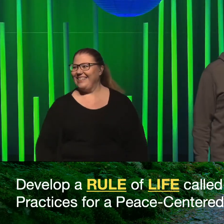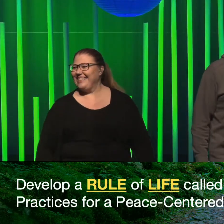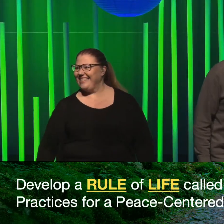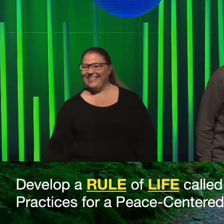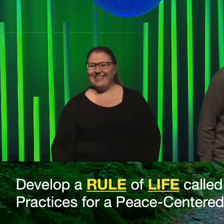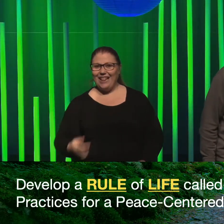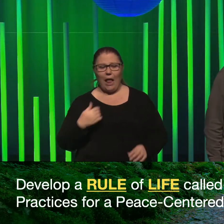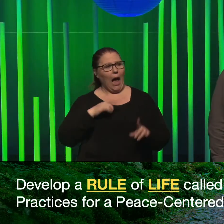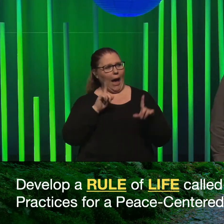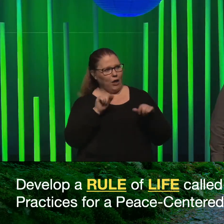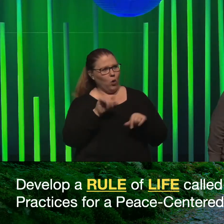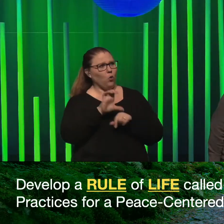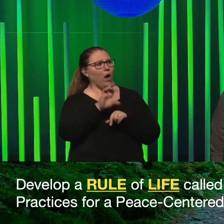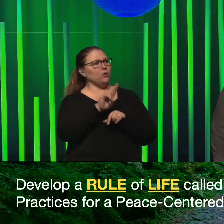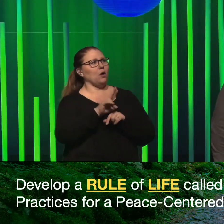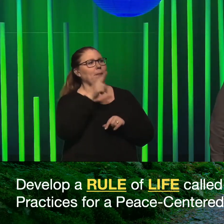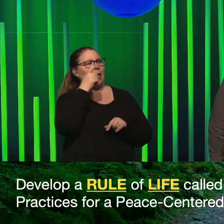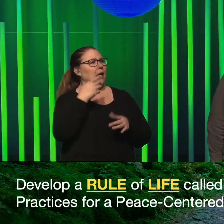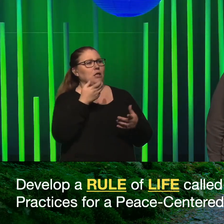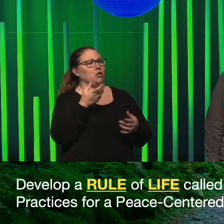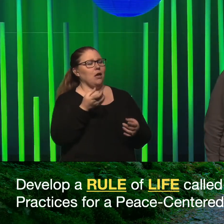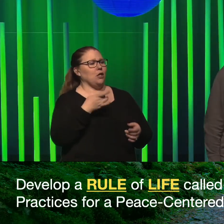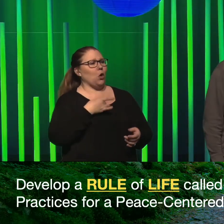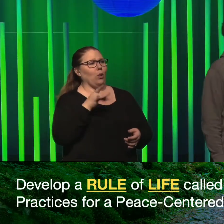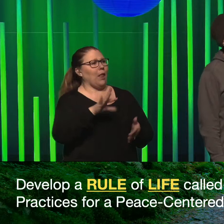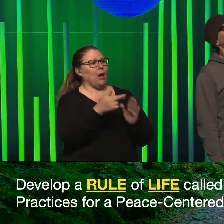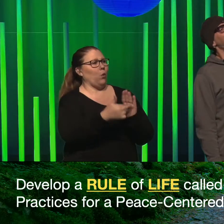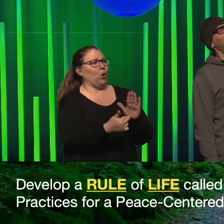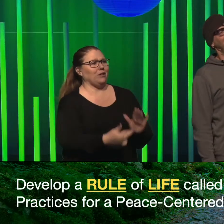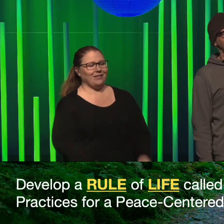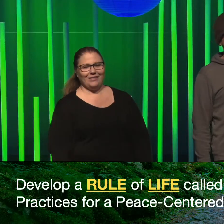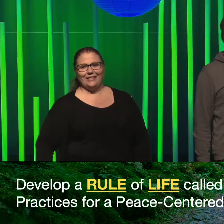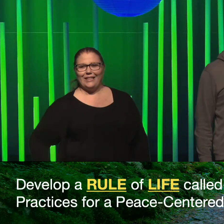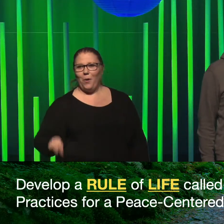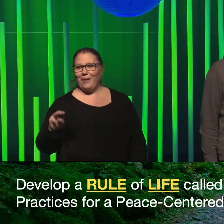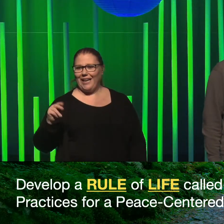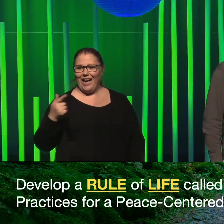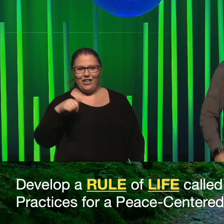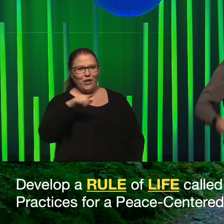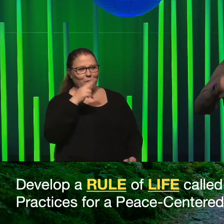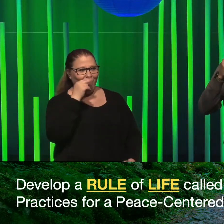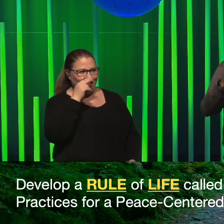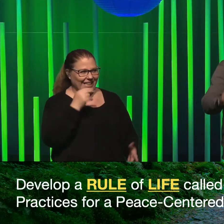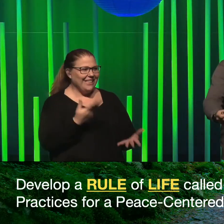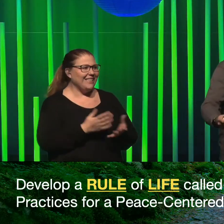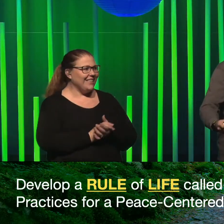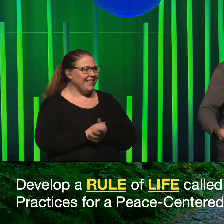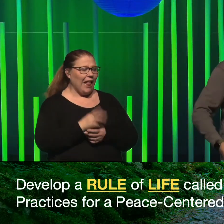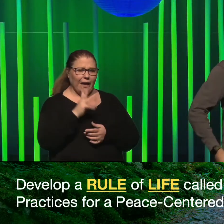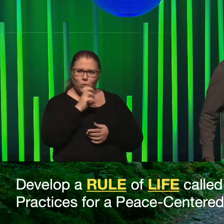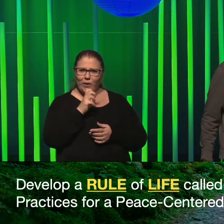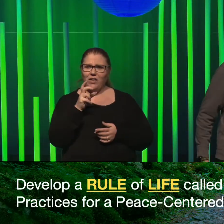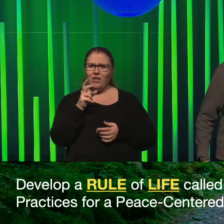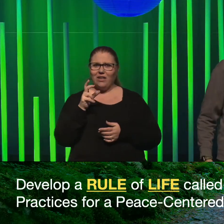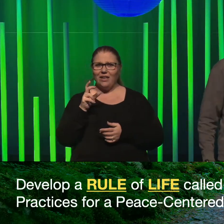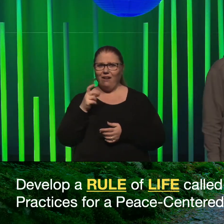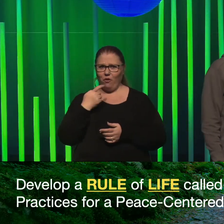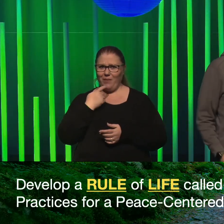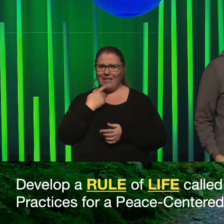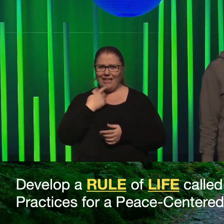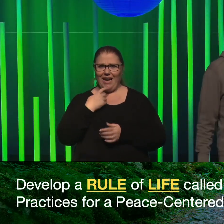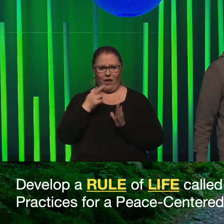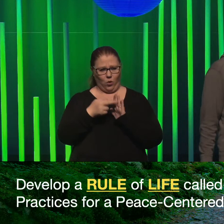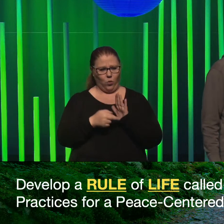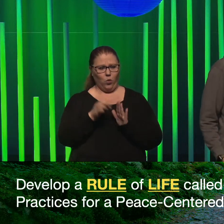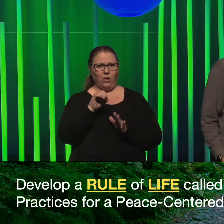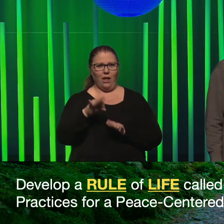I go to Crossroads because I don't like rules, Ryan. Oh my goodness, y'all are funny. So it's kind of weird to hear me say rule of life when I don't